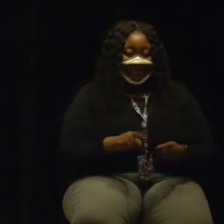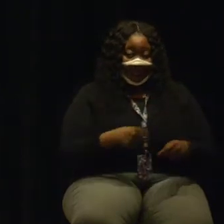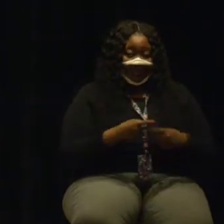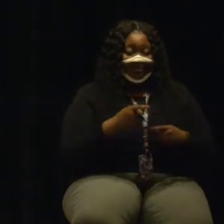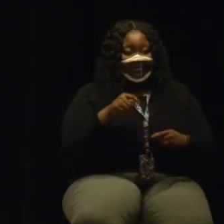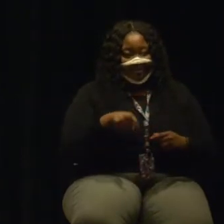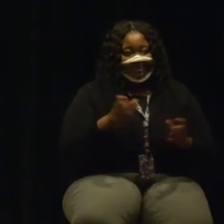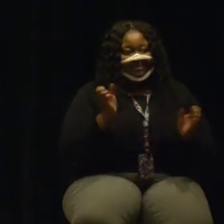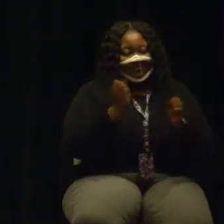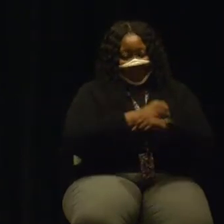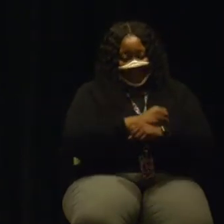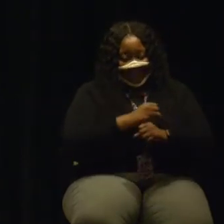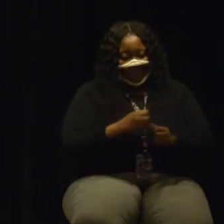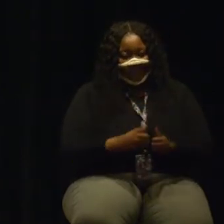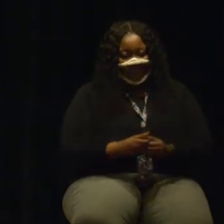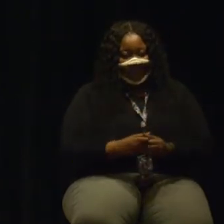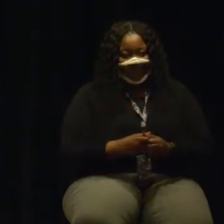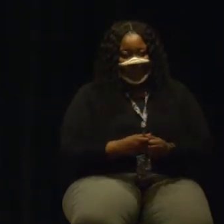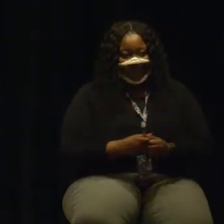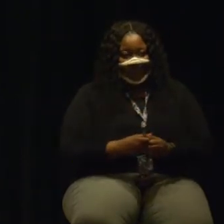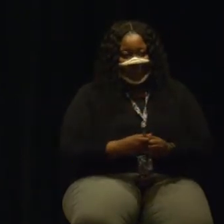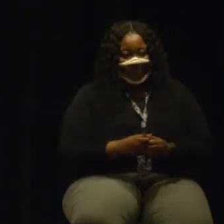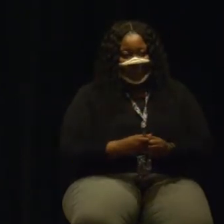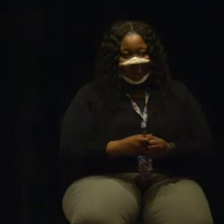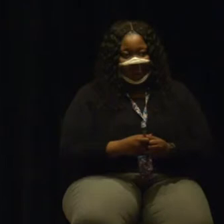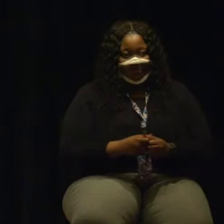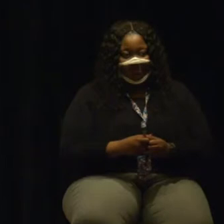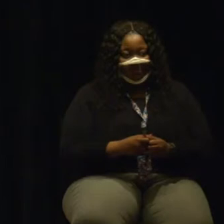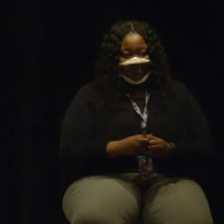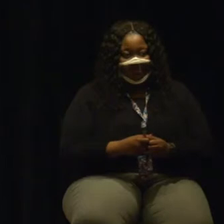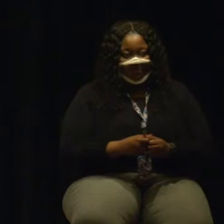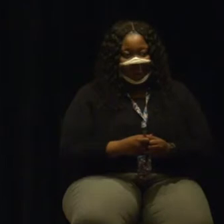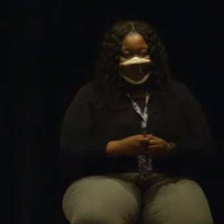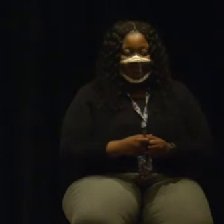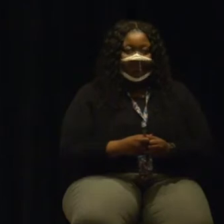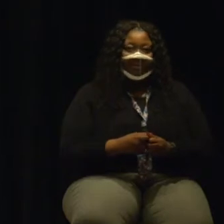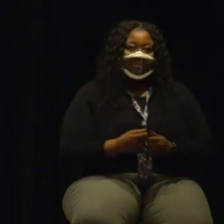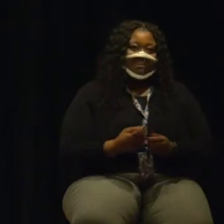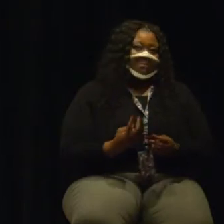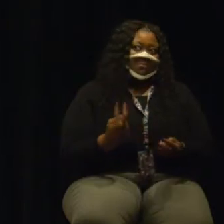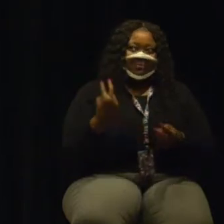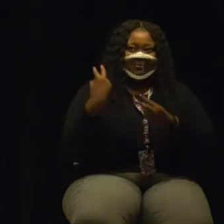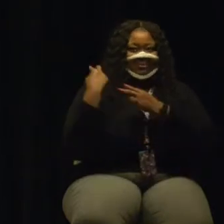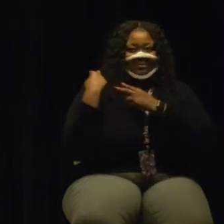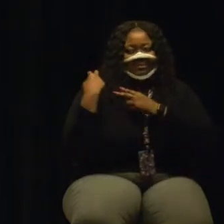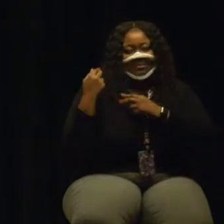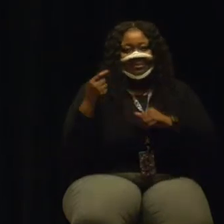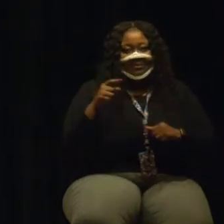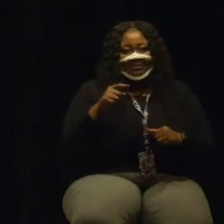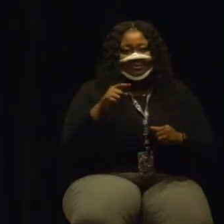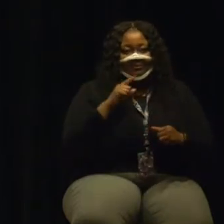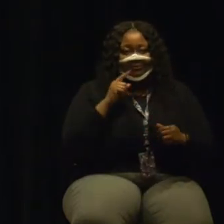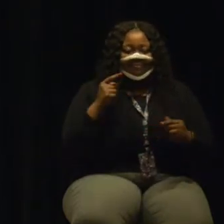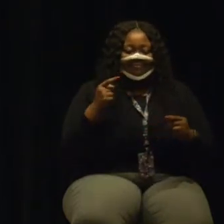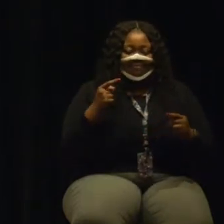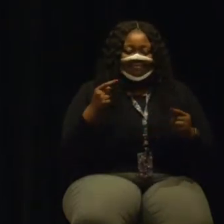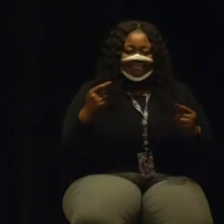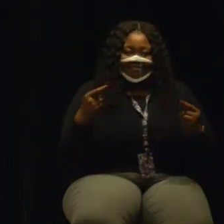because it was that it paid. They got paid more than anybody had ever gotten paid, $101,000, which, you